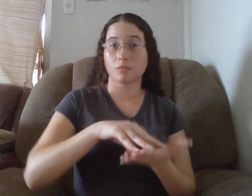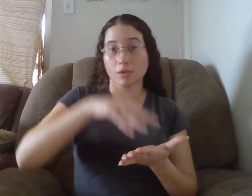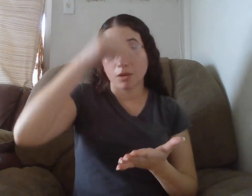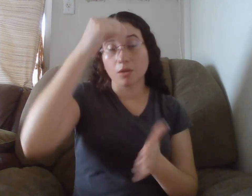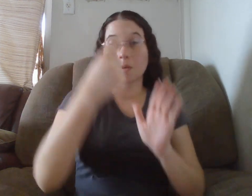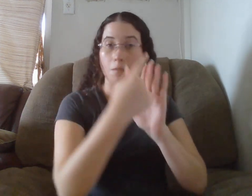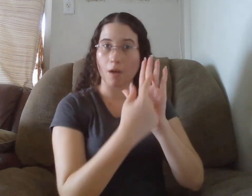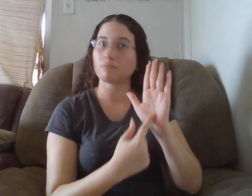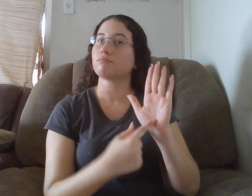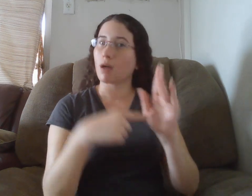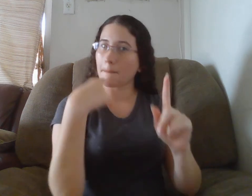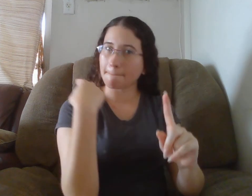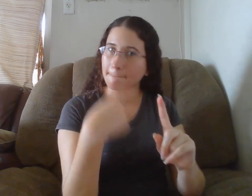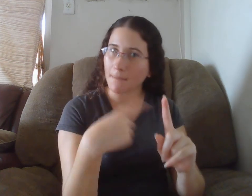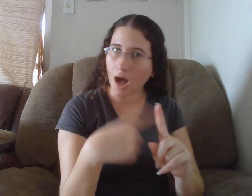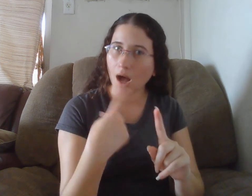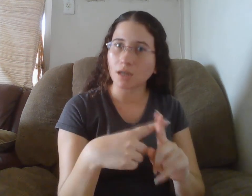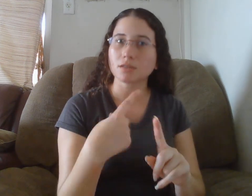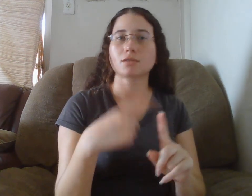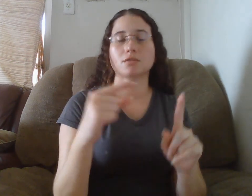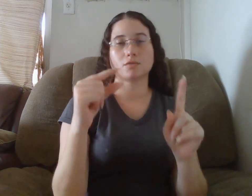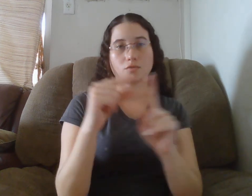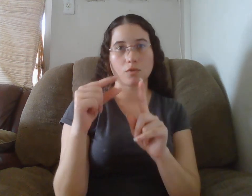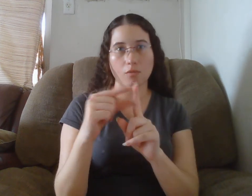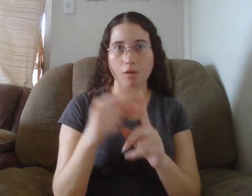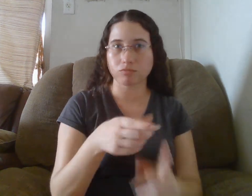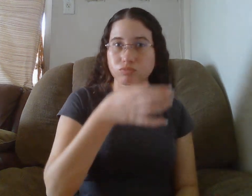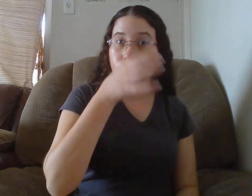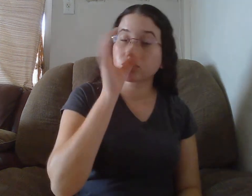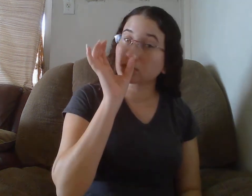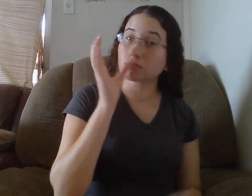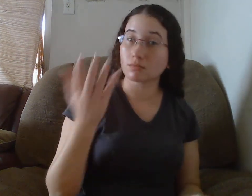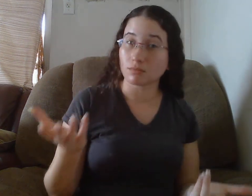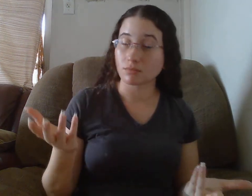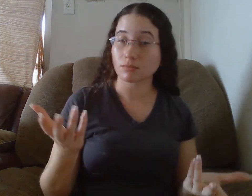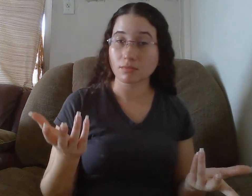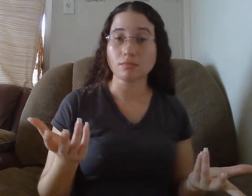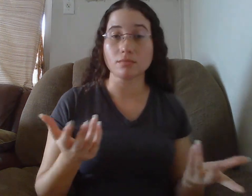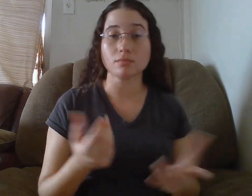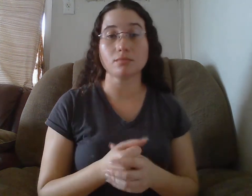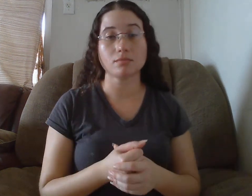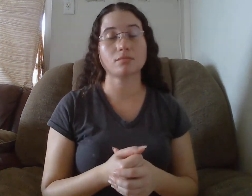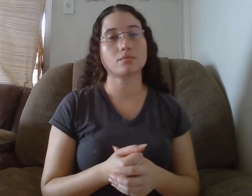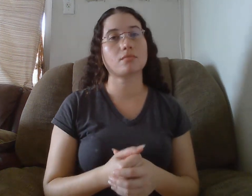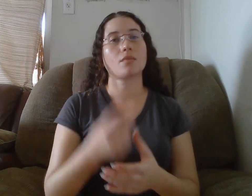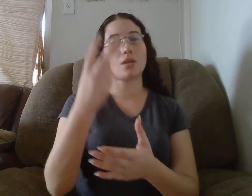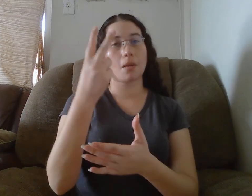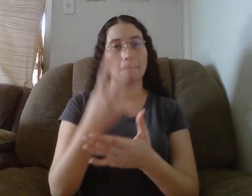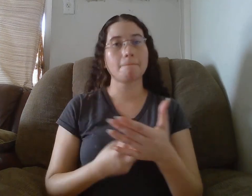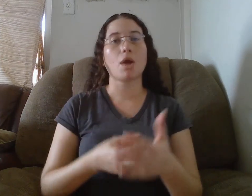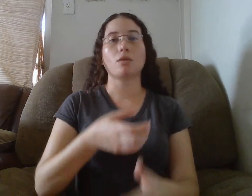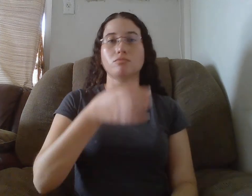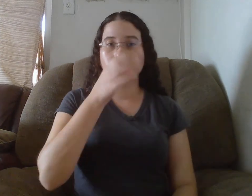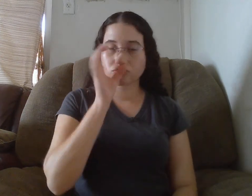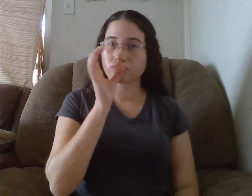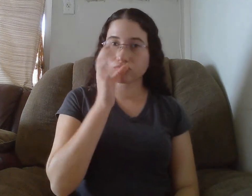very positive terms associated with consuming milk, and they were common for both products that they experienced.